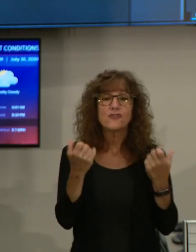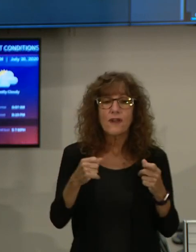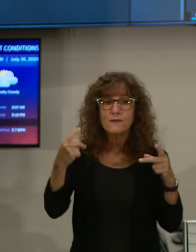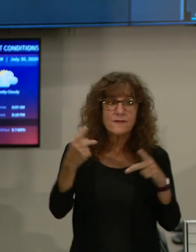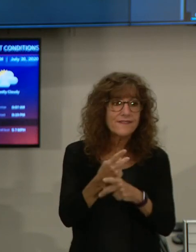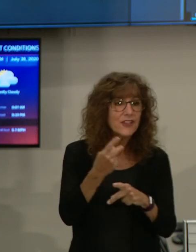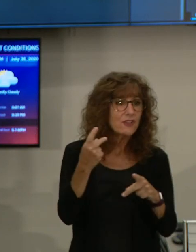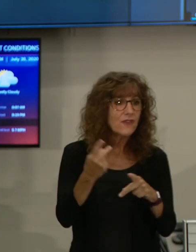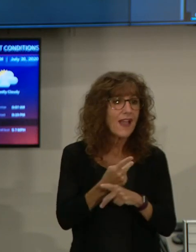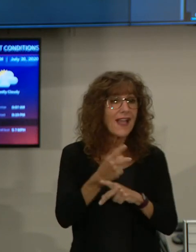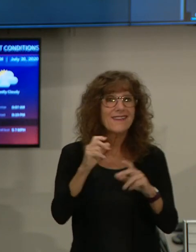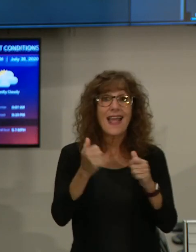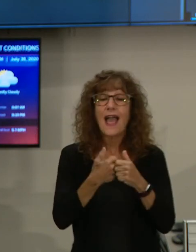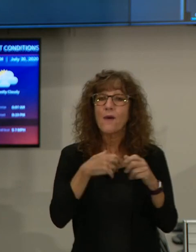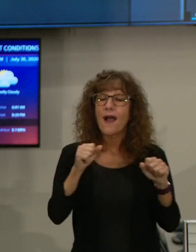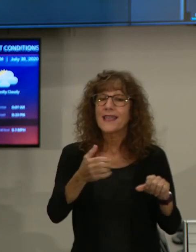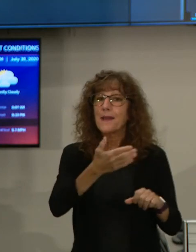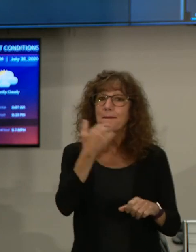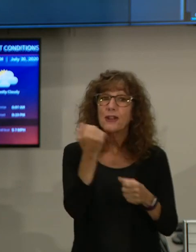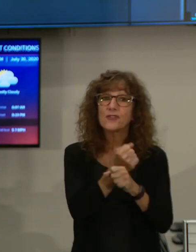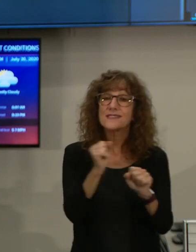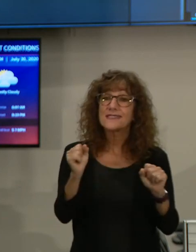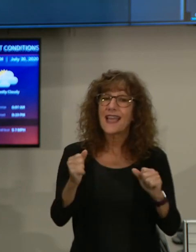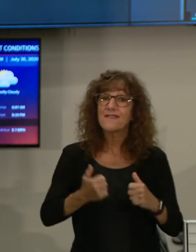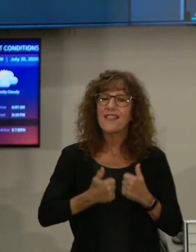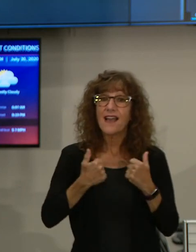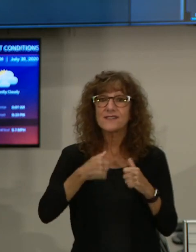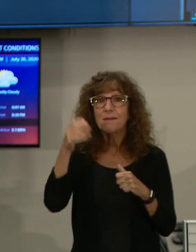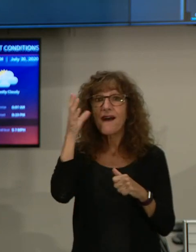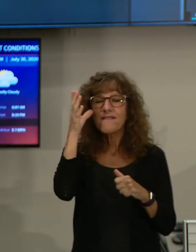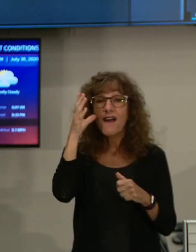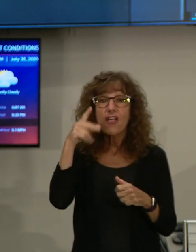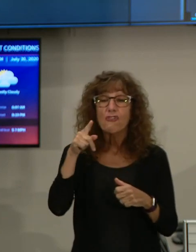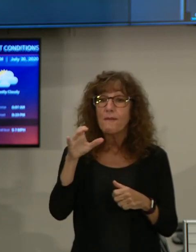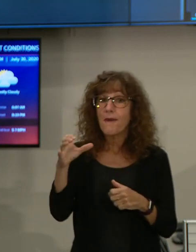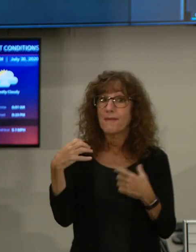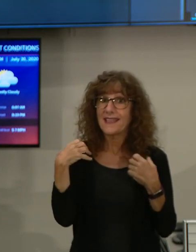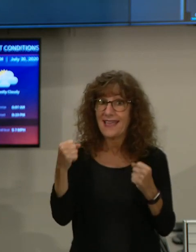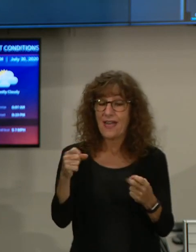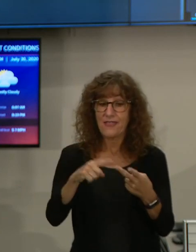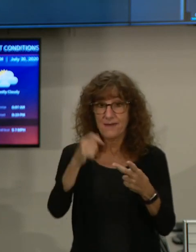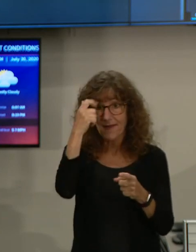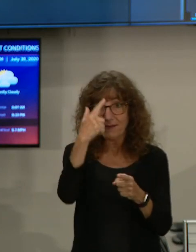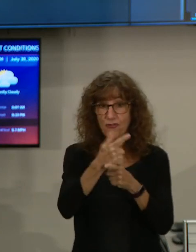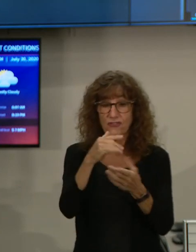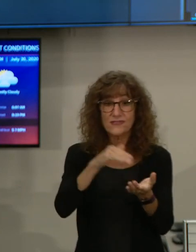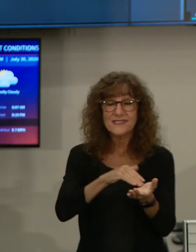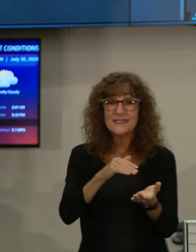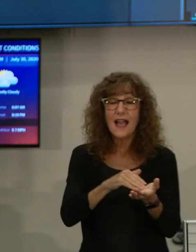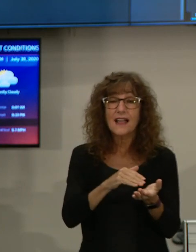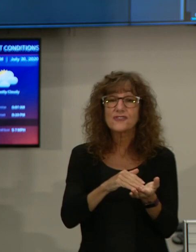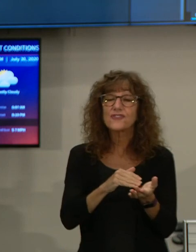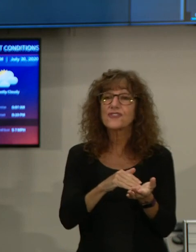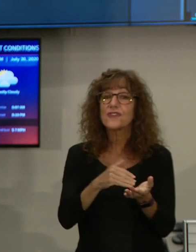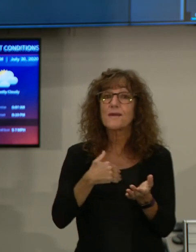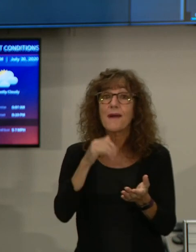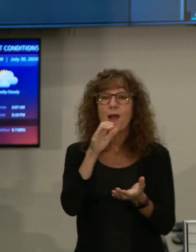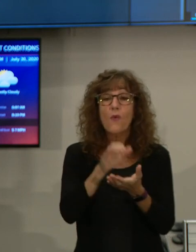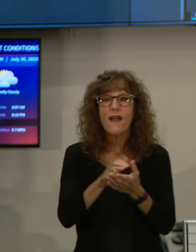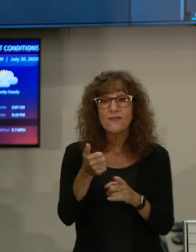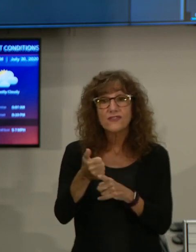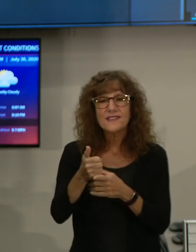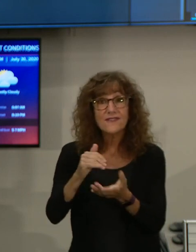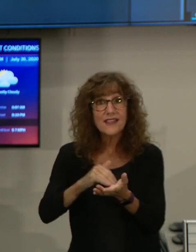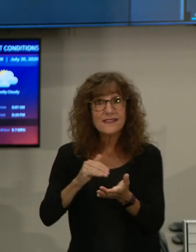figure out how I can better save people's lives. My father was in public health. My brother's a physician. My wife's a